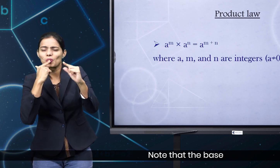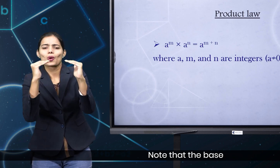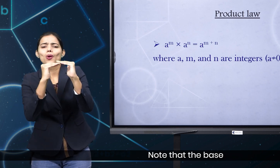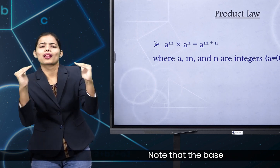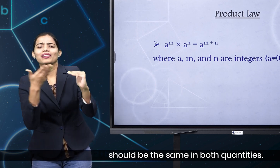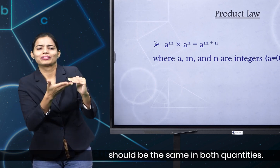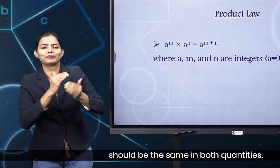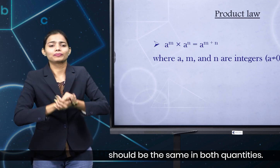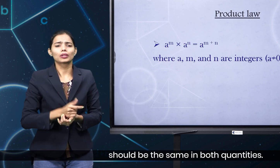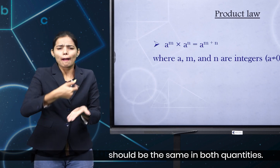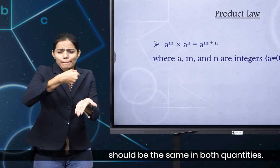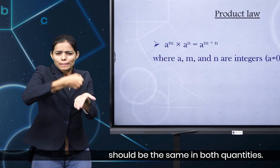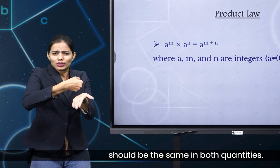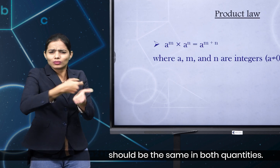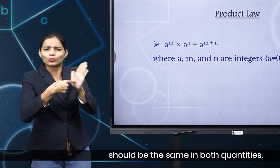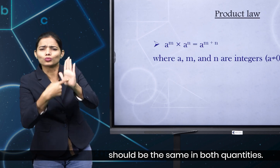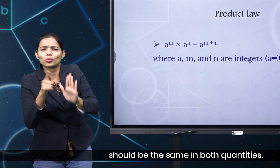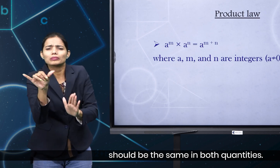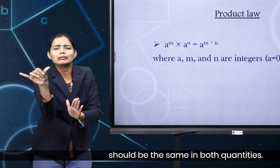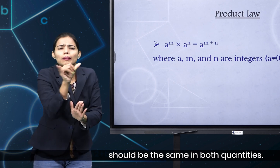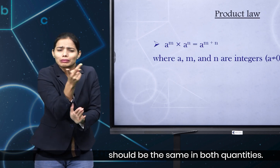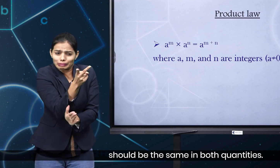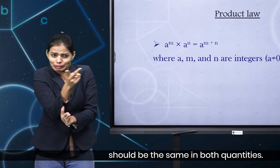base should be the same in both quantities.